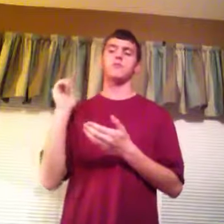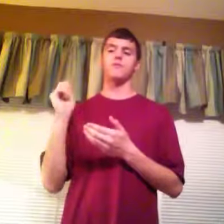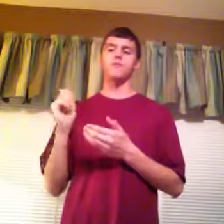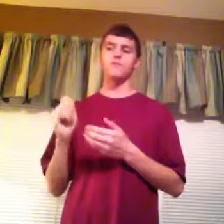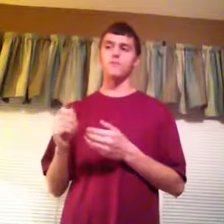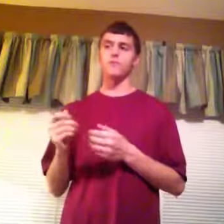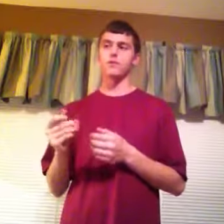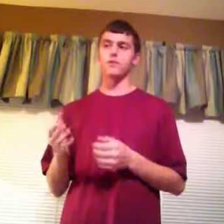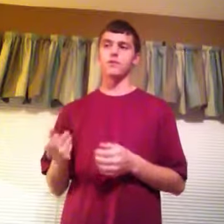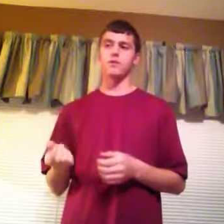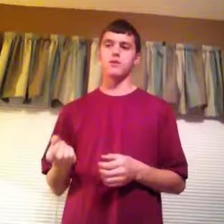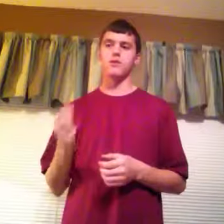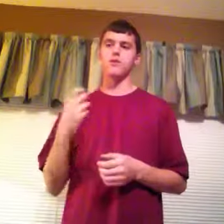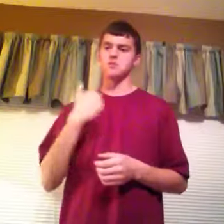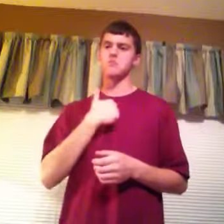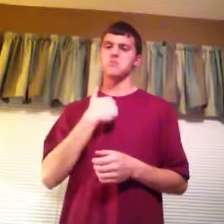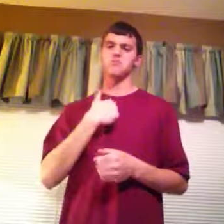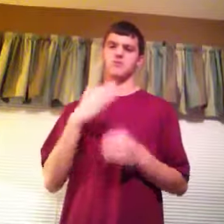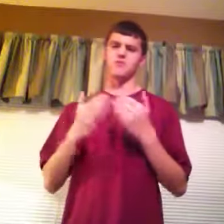Thank you.